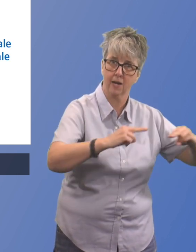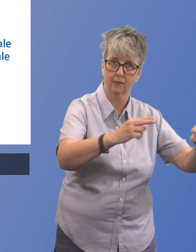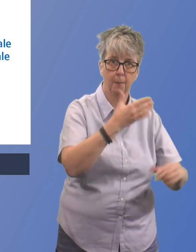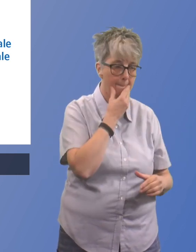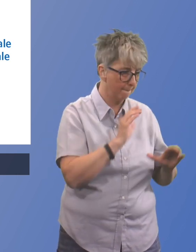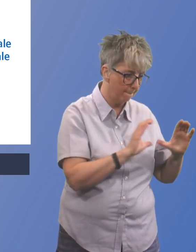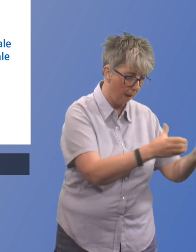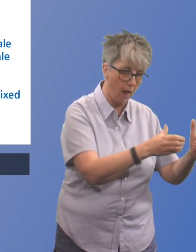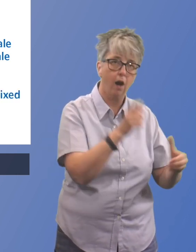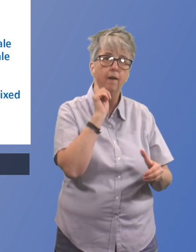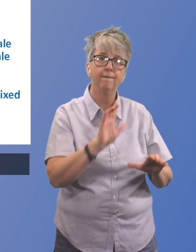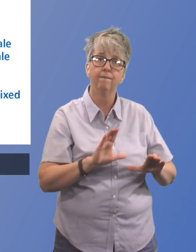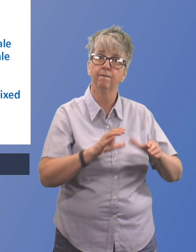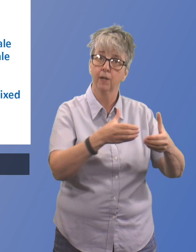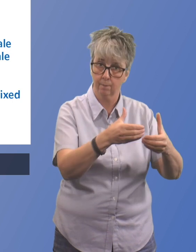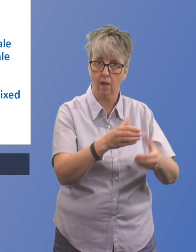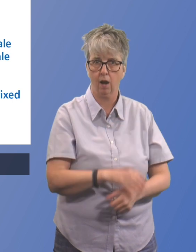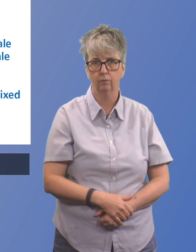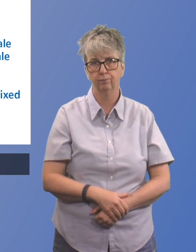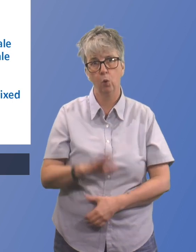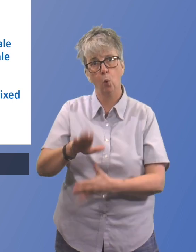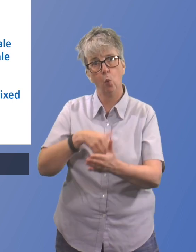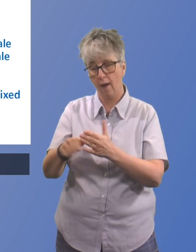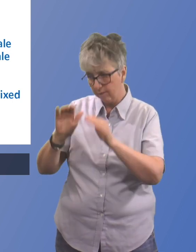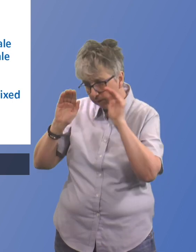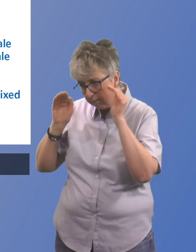female gender. And Beachdale Ward, mixed gender.